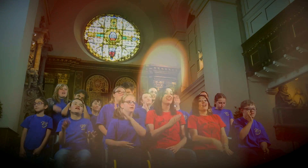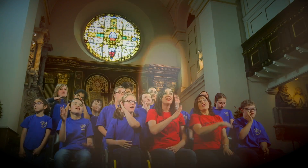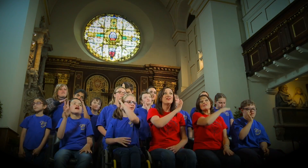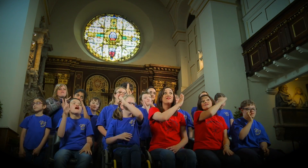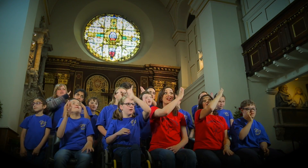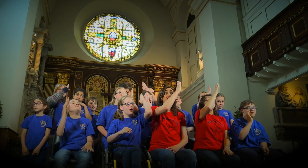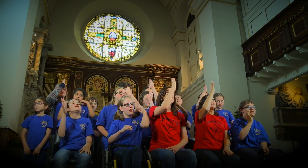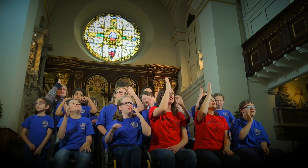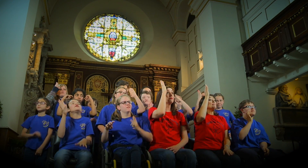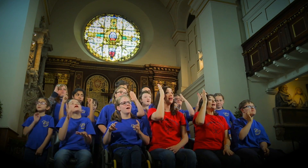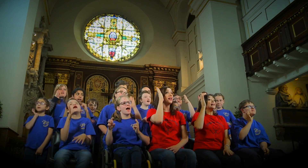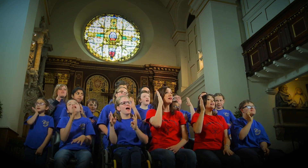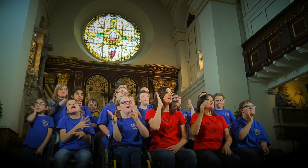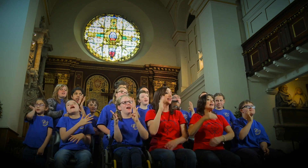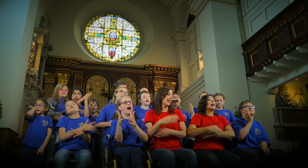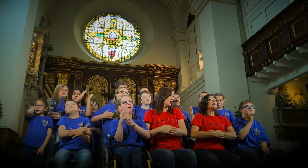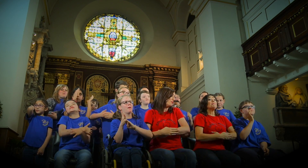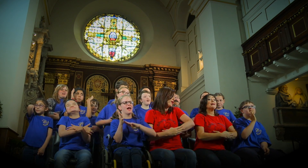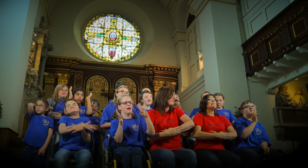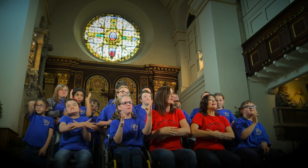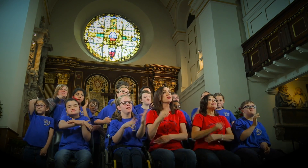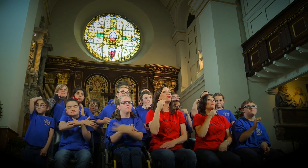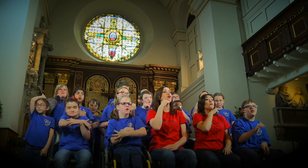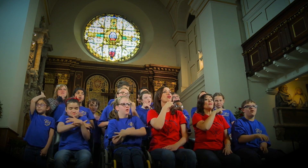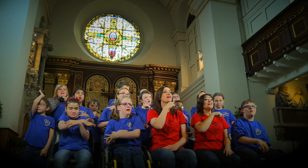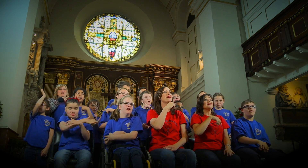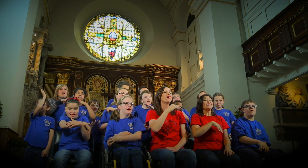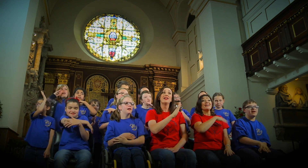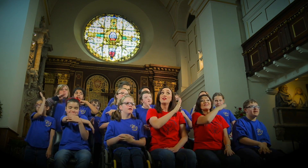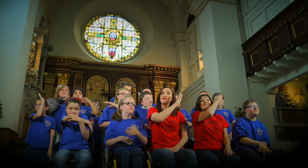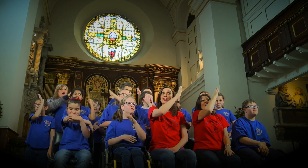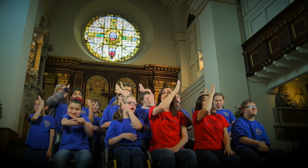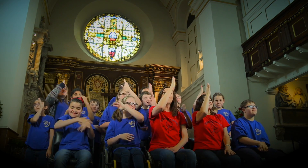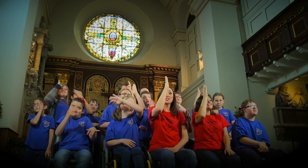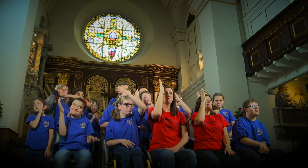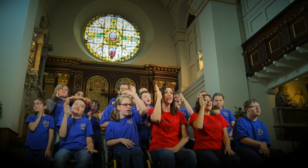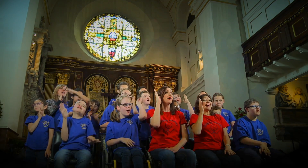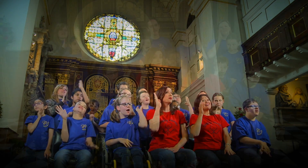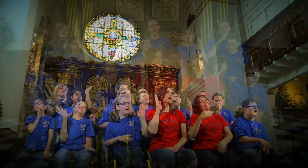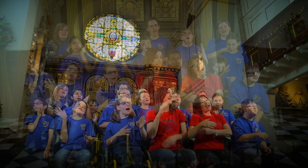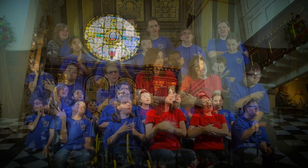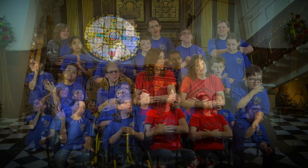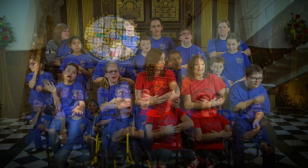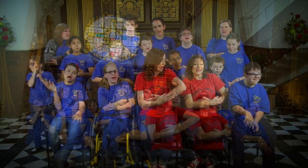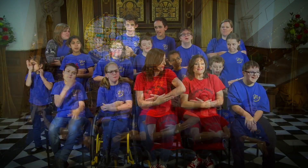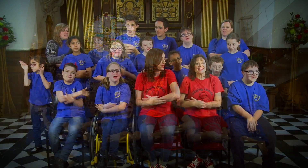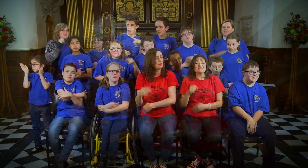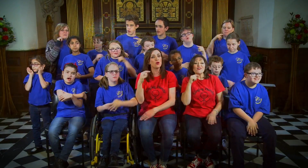The Virgin Mary had a baby boy. The Virgin Mary had a baby